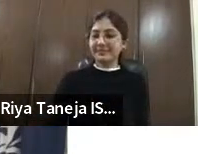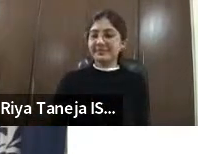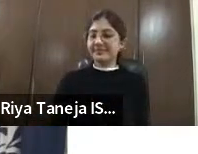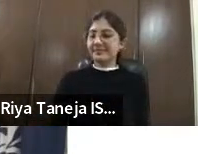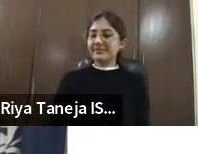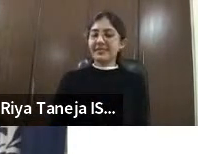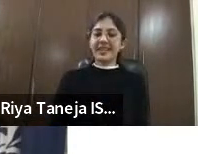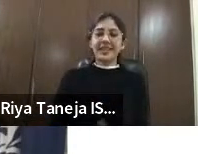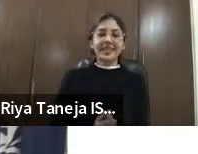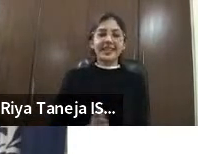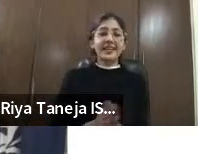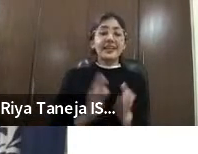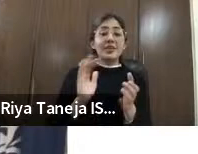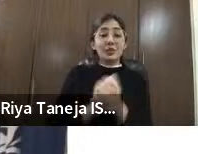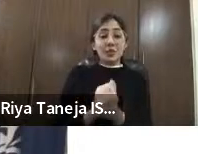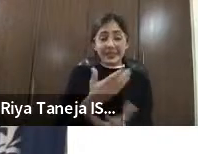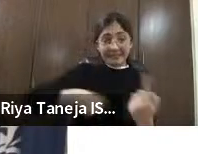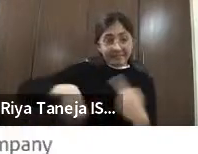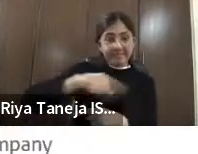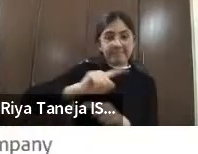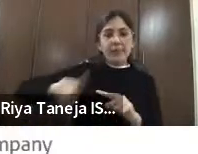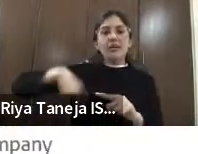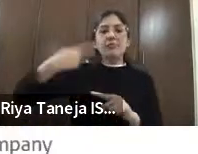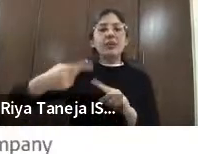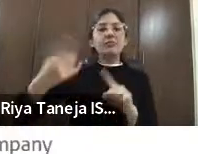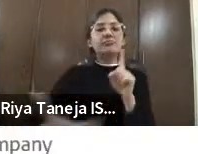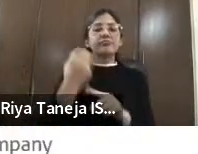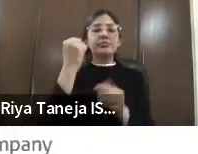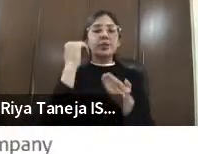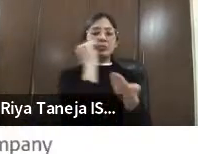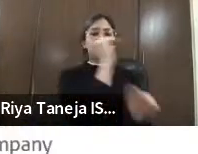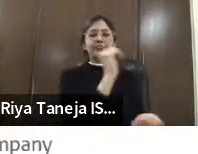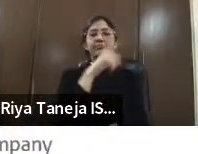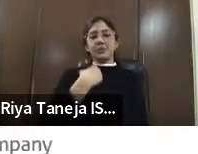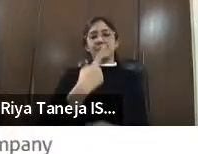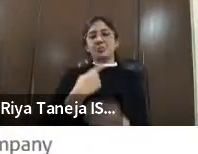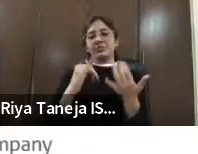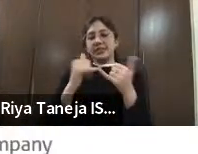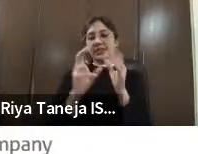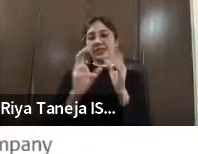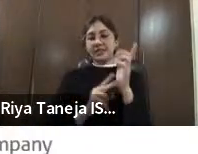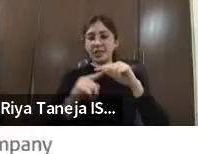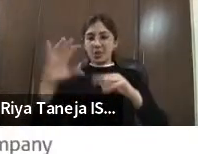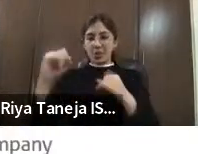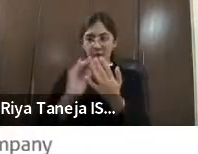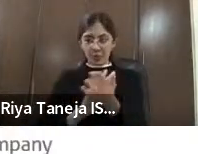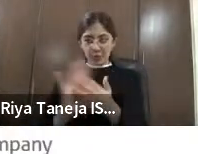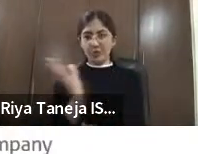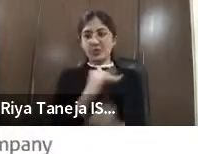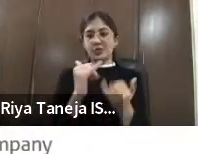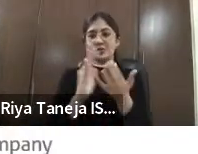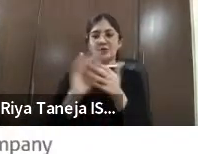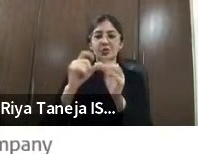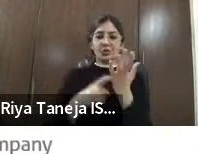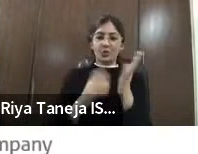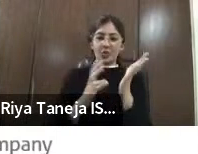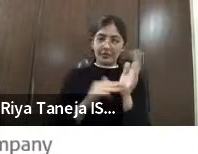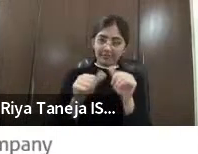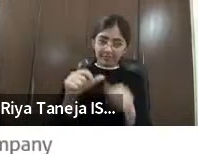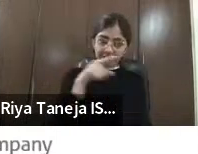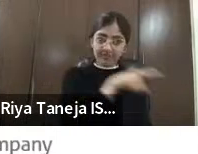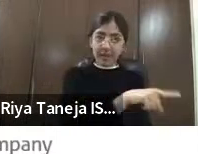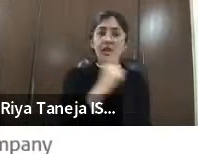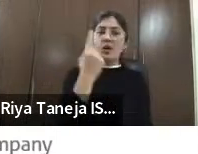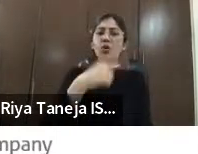Friends, the next recipient in this category, Ms. Santosh Sharma, founder of Ditty